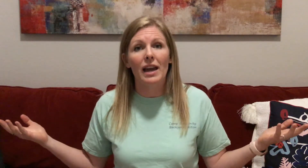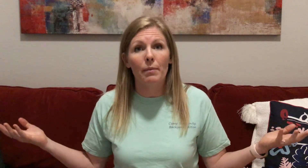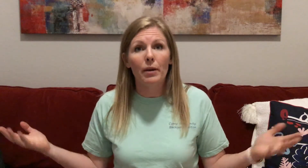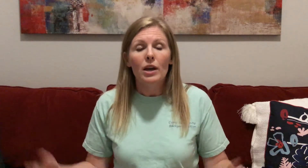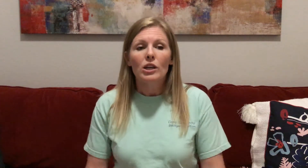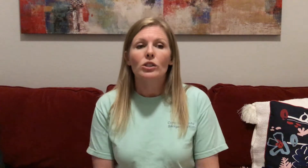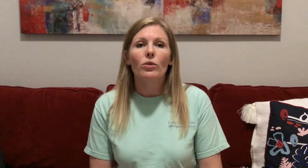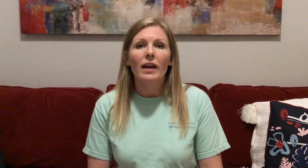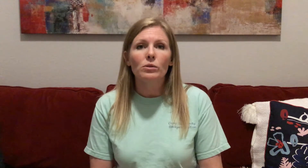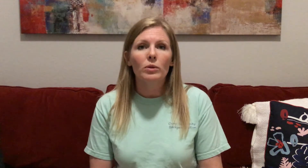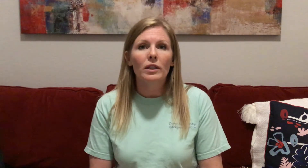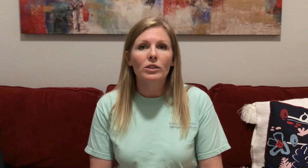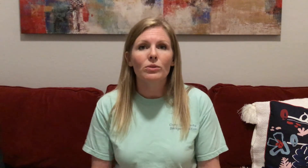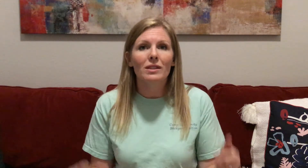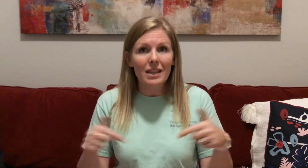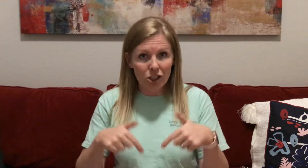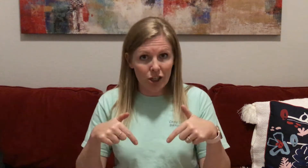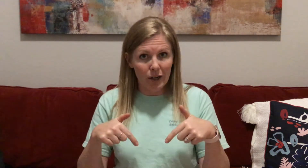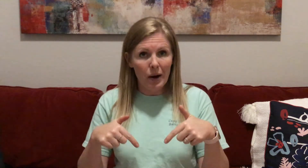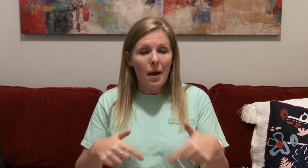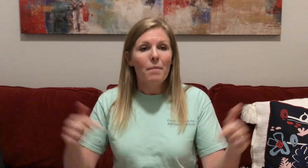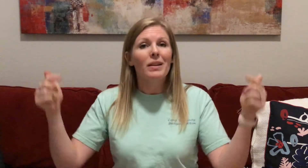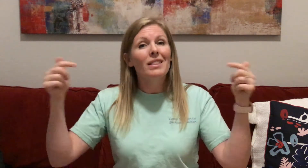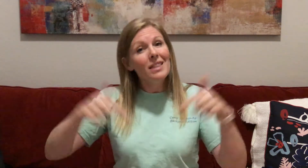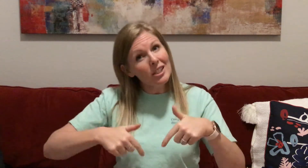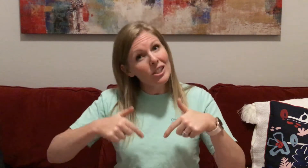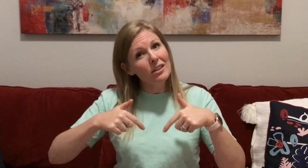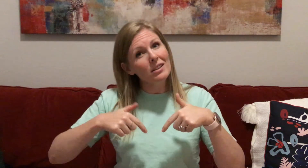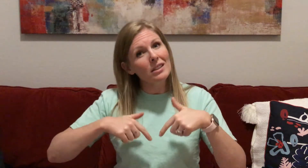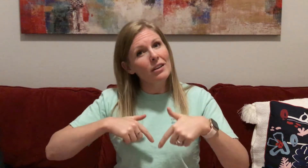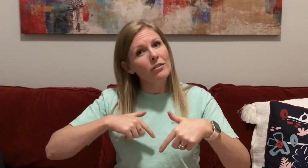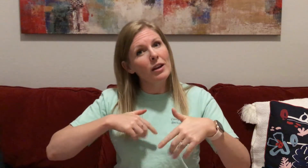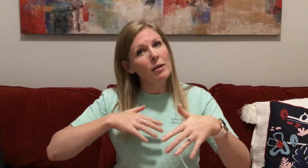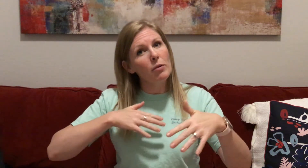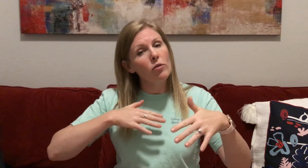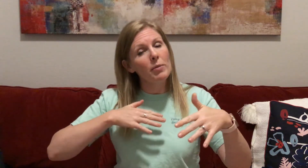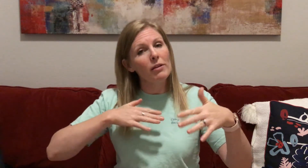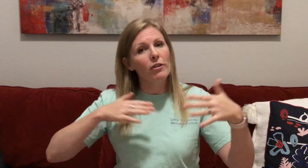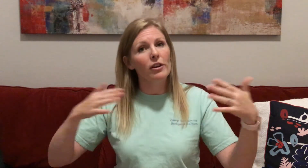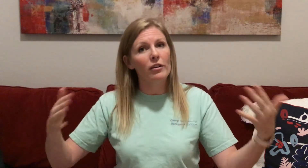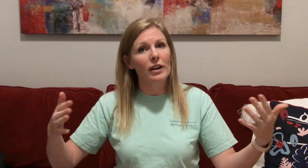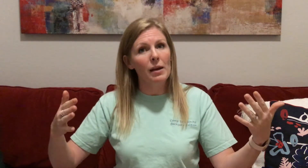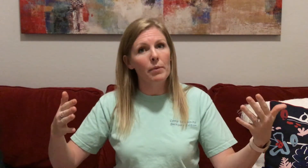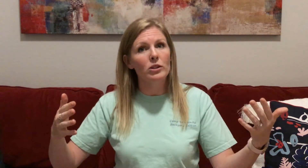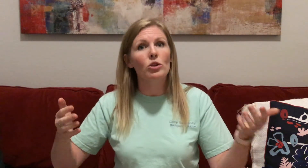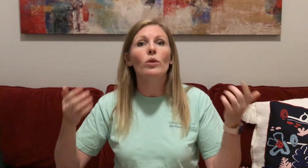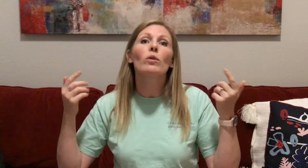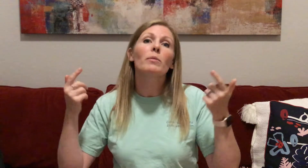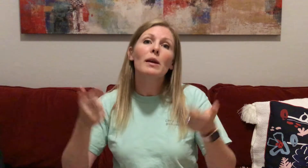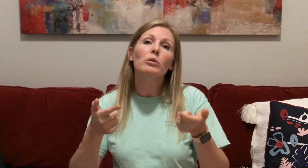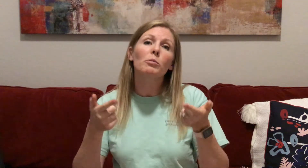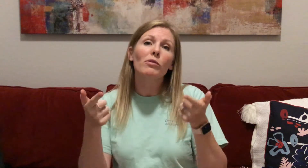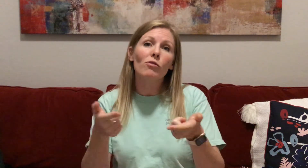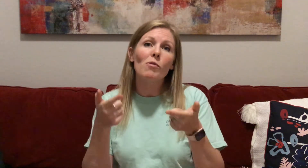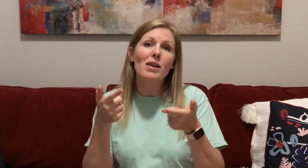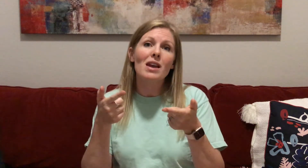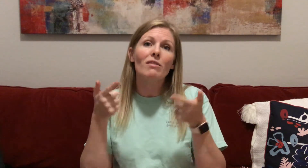camp. So that's what we're going to do this year. But this year, instead of performing in front of your other campers, you're going to be able to perform it in front